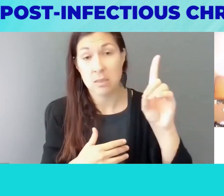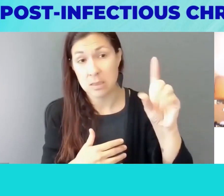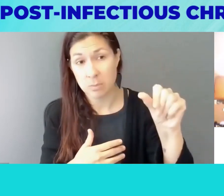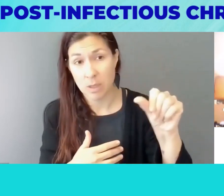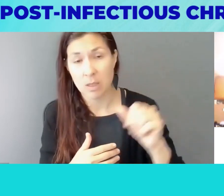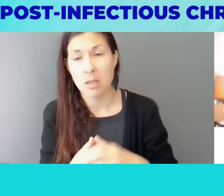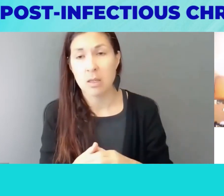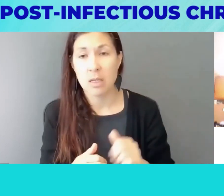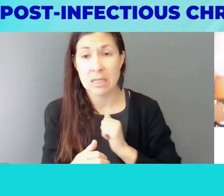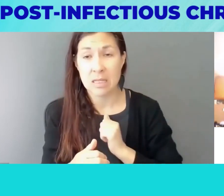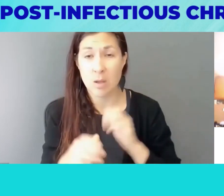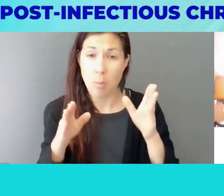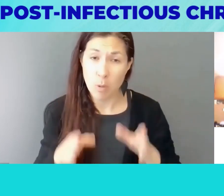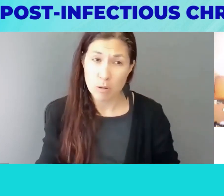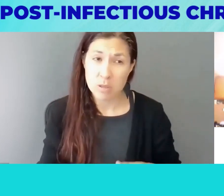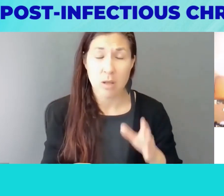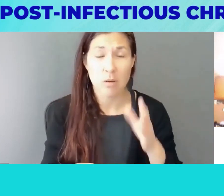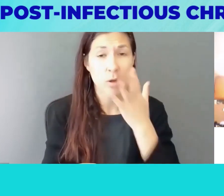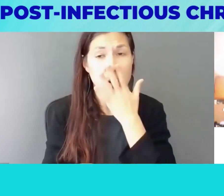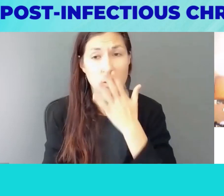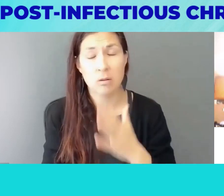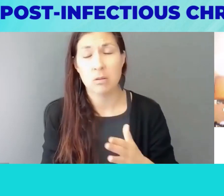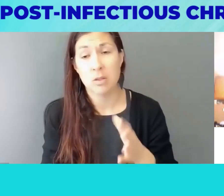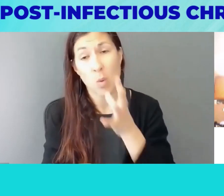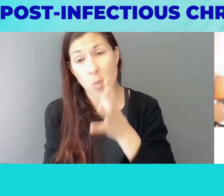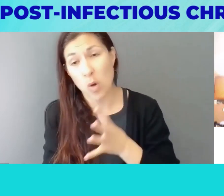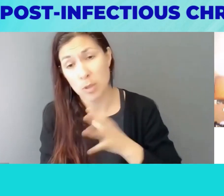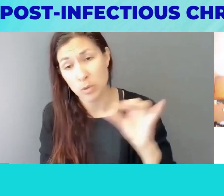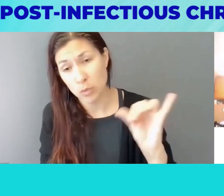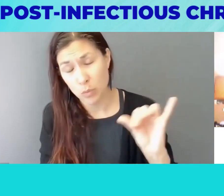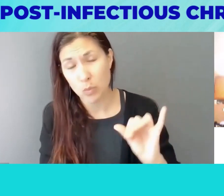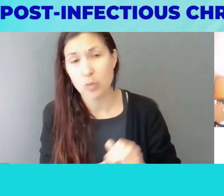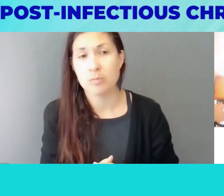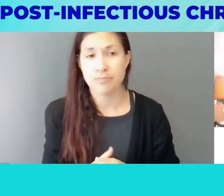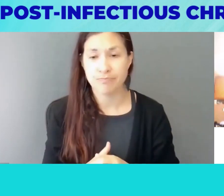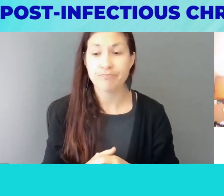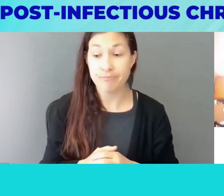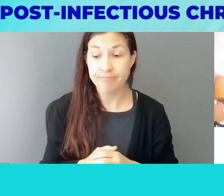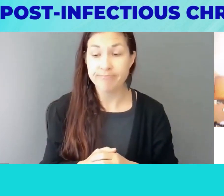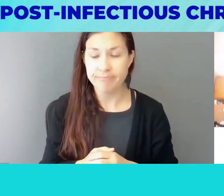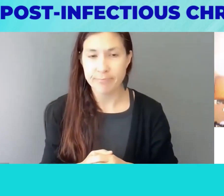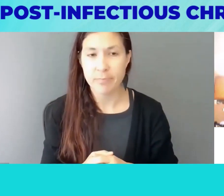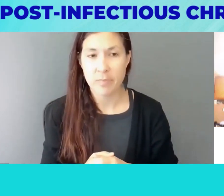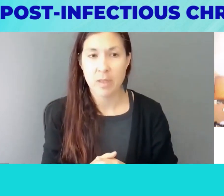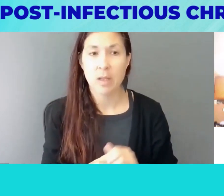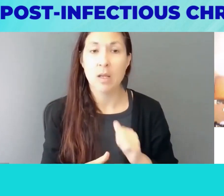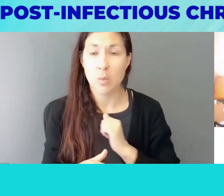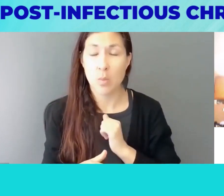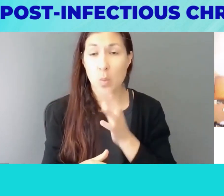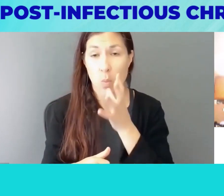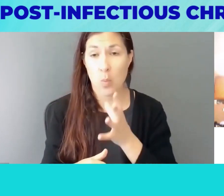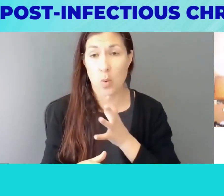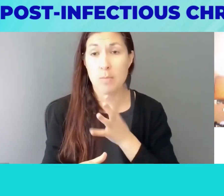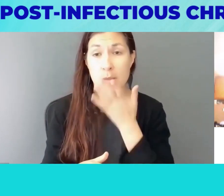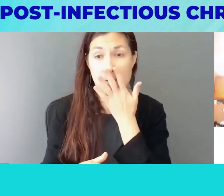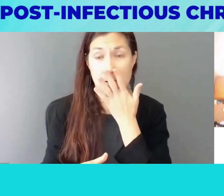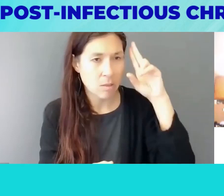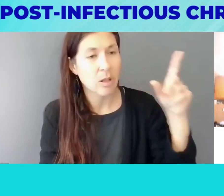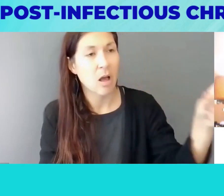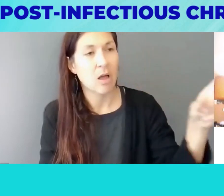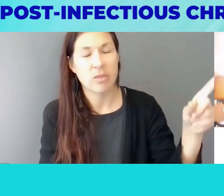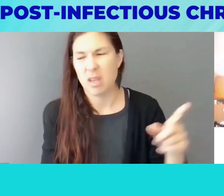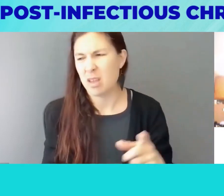programs servicing my area are exclusively for seniors or those with terminal illnesses, even though this would be hugely helpful for me. As for the services that